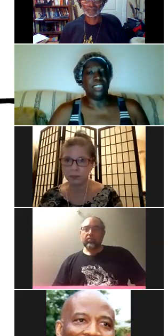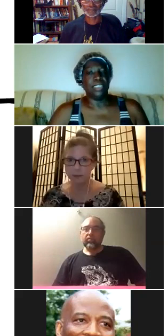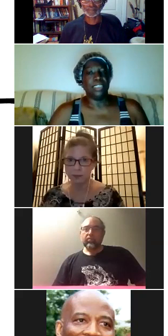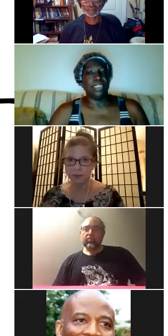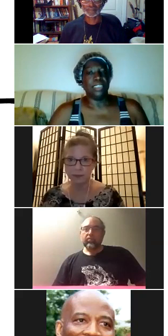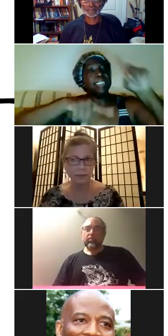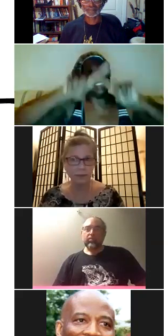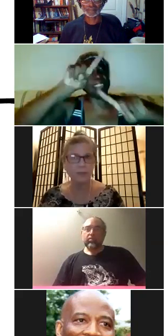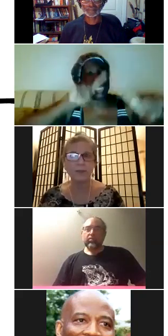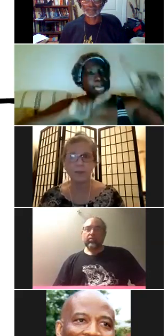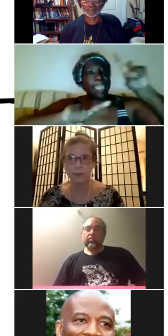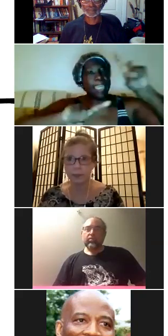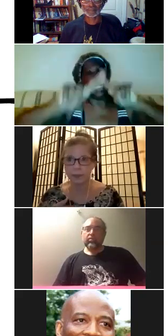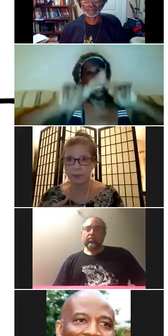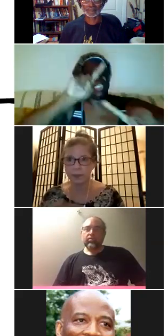I'm